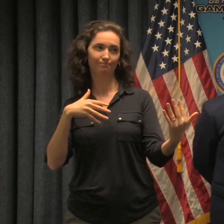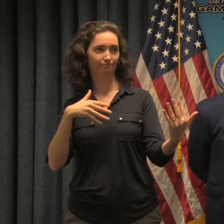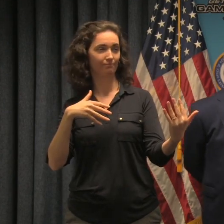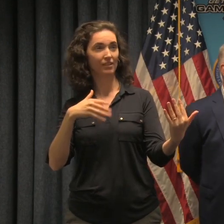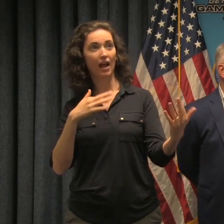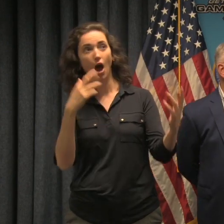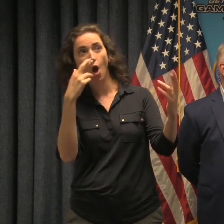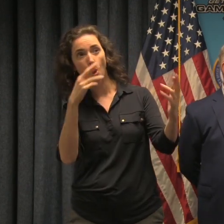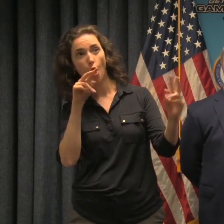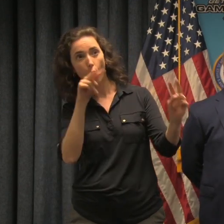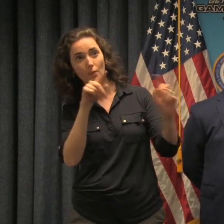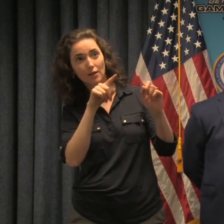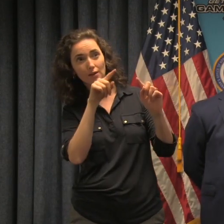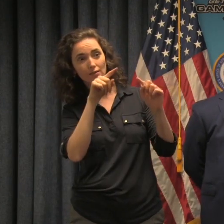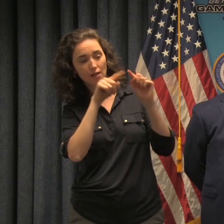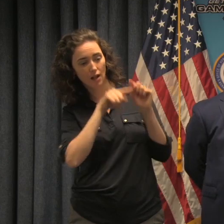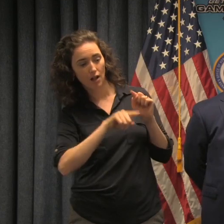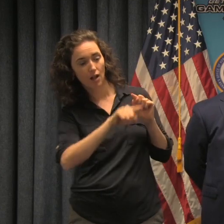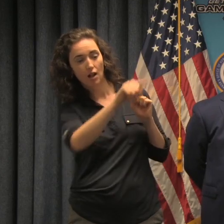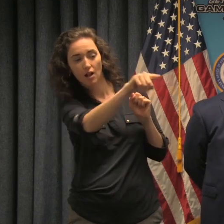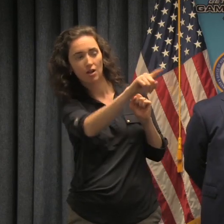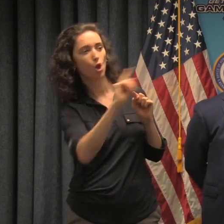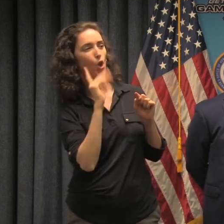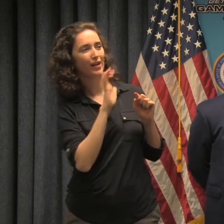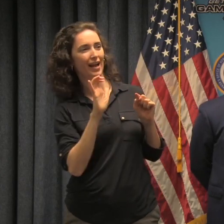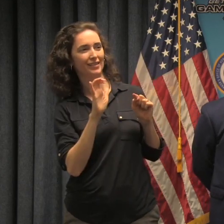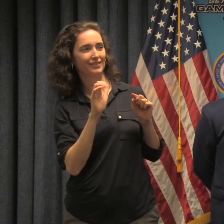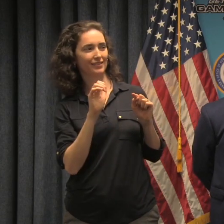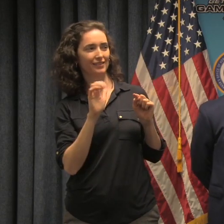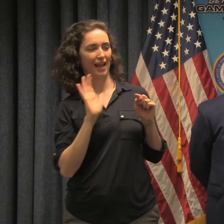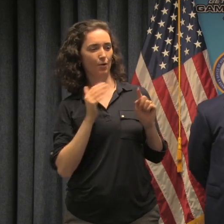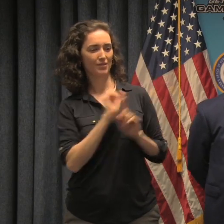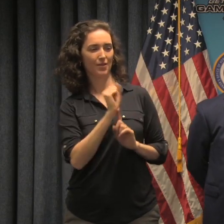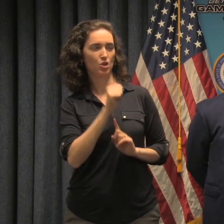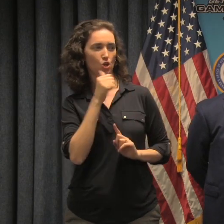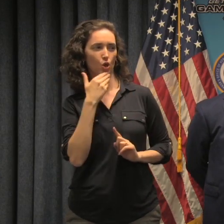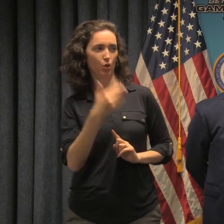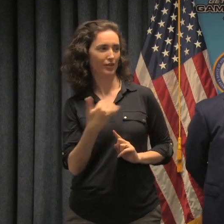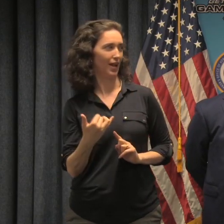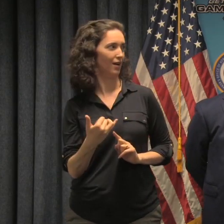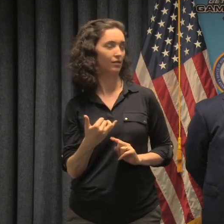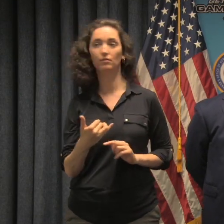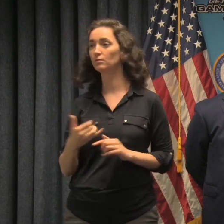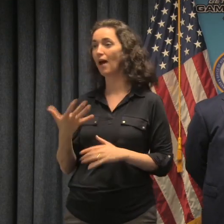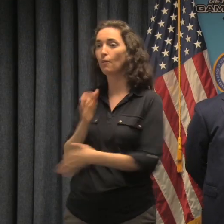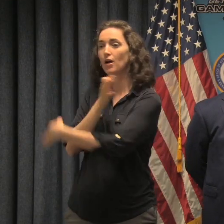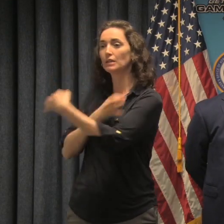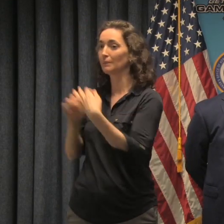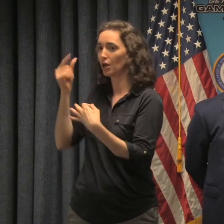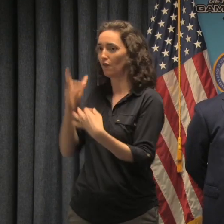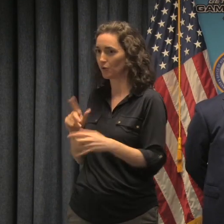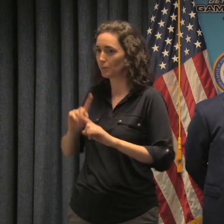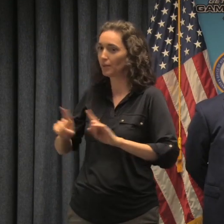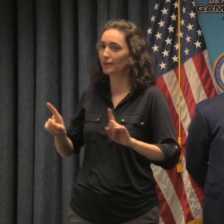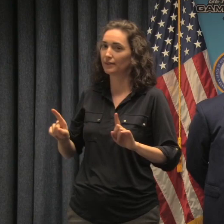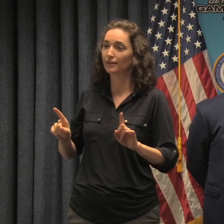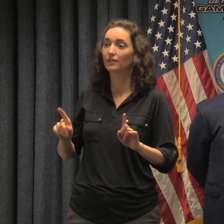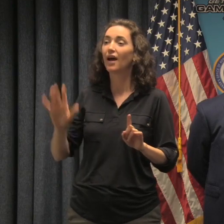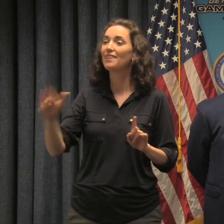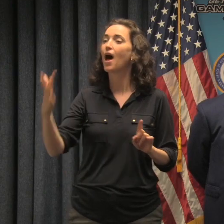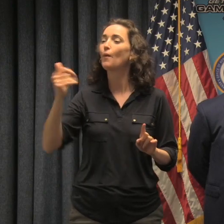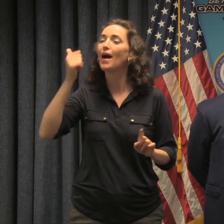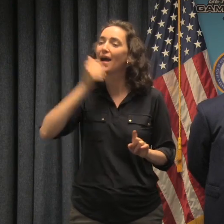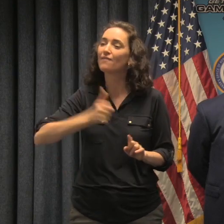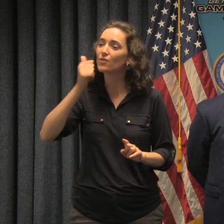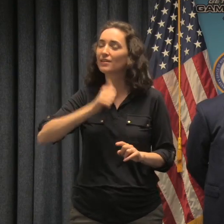be in the strict shelter in place. It sounds like we're kind of not in a good place. Yeah, and I don't want to speak for the governor, but I think that's why, you've heard every